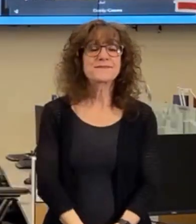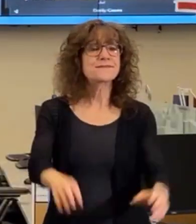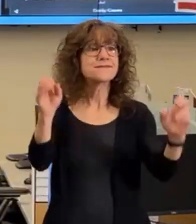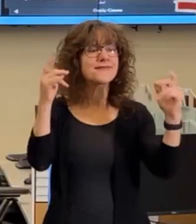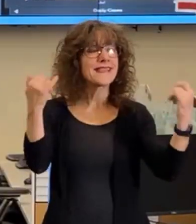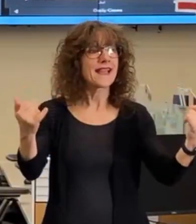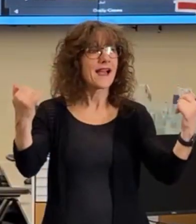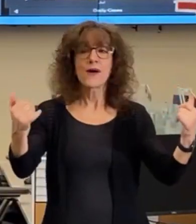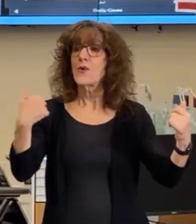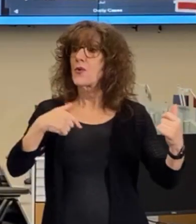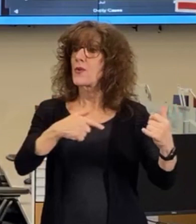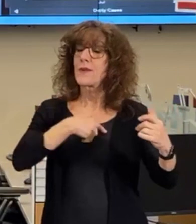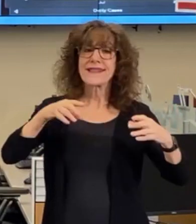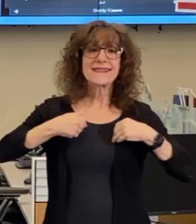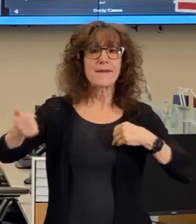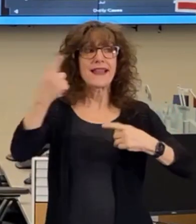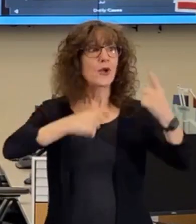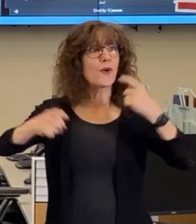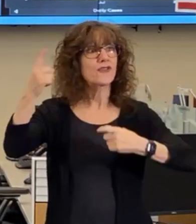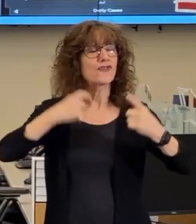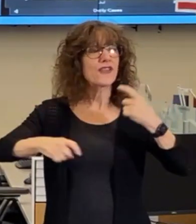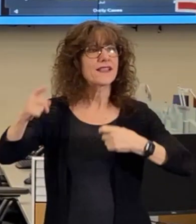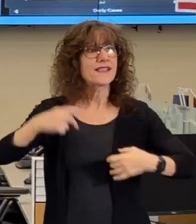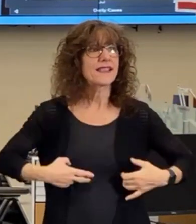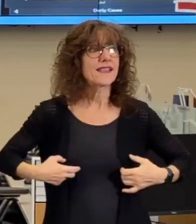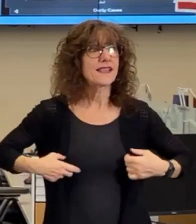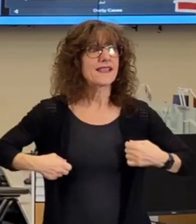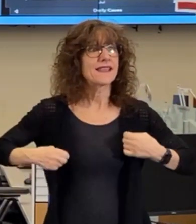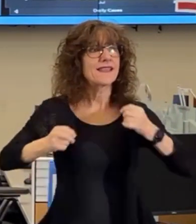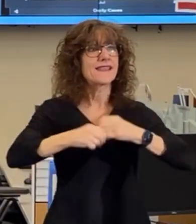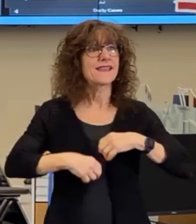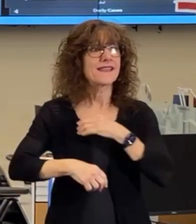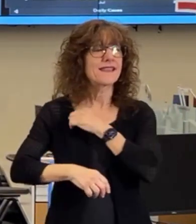Okay, so with that, we will take any questions. Go ahead, Will.